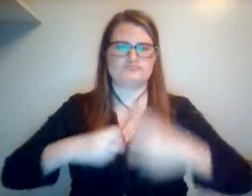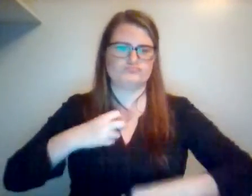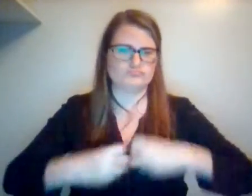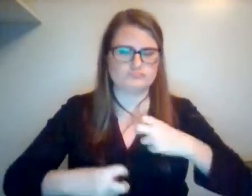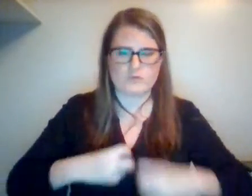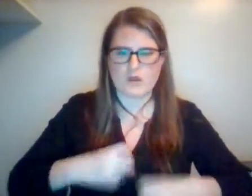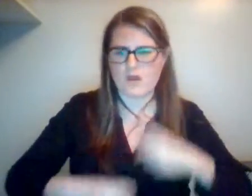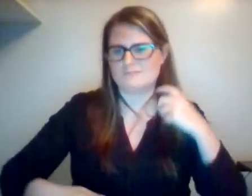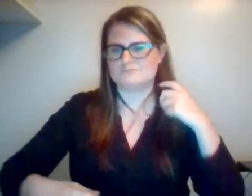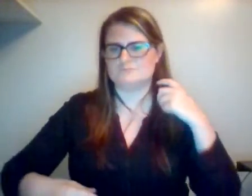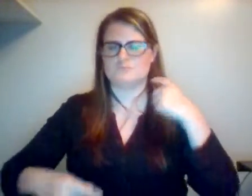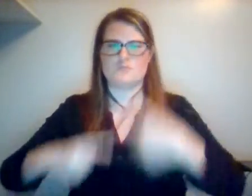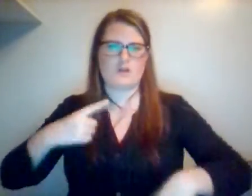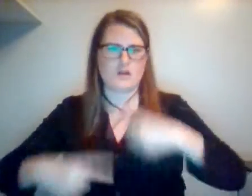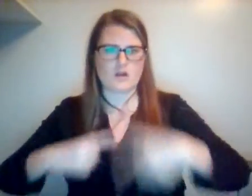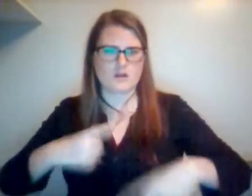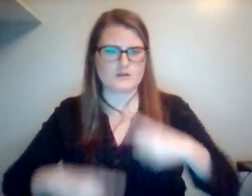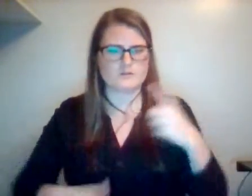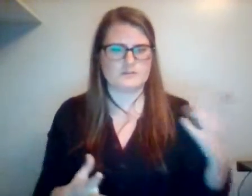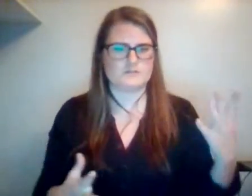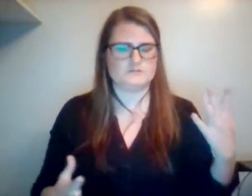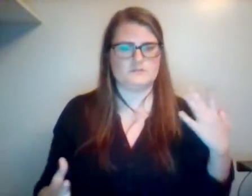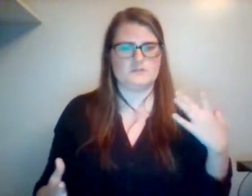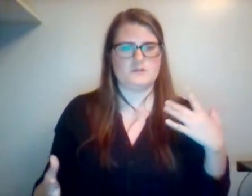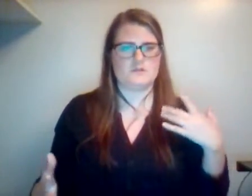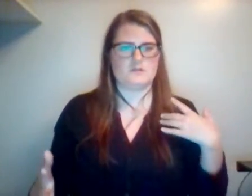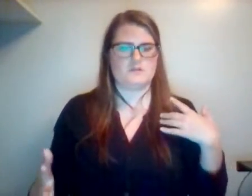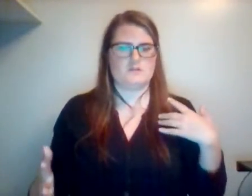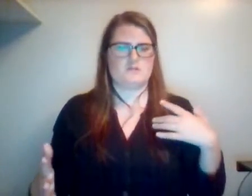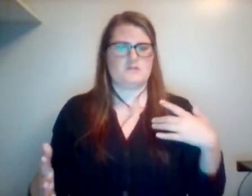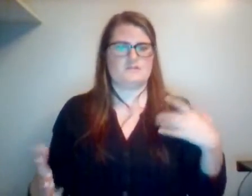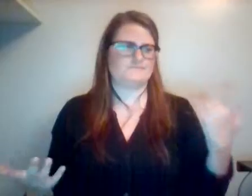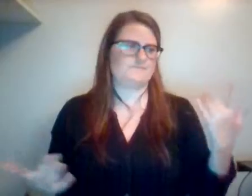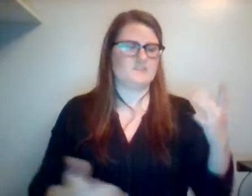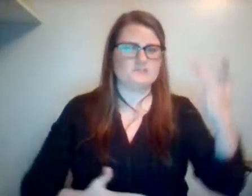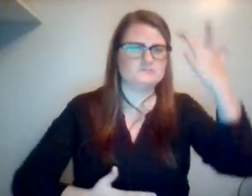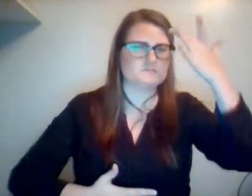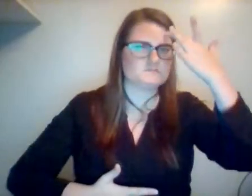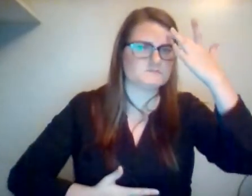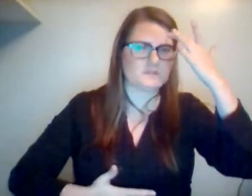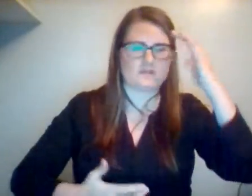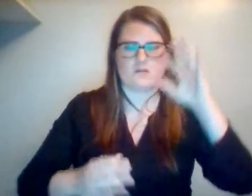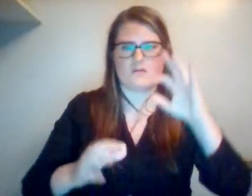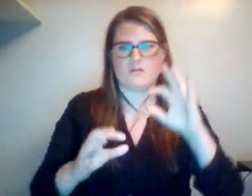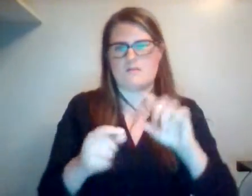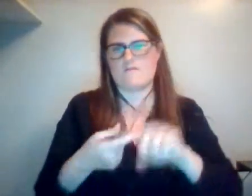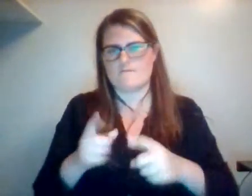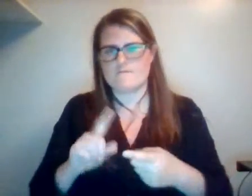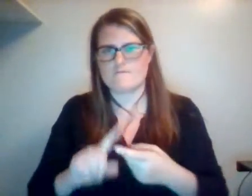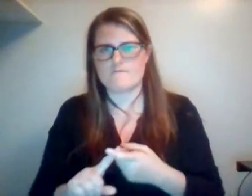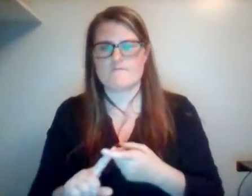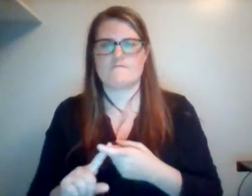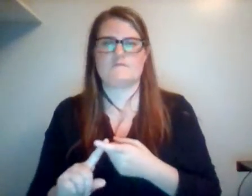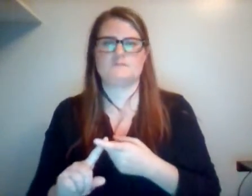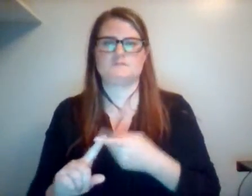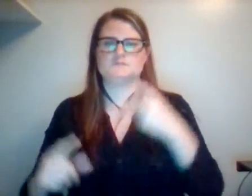of disease or disability in the home, or friends who are against you, or pain in your own body, in